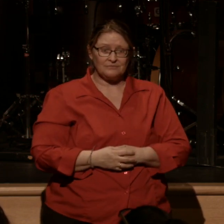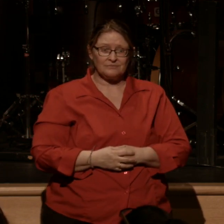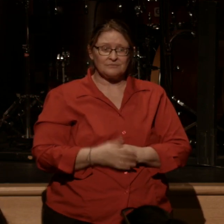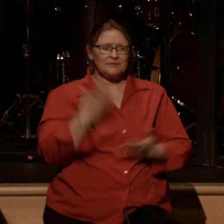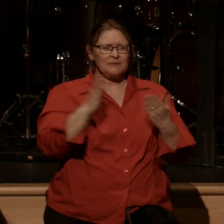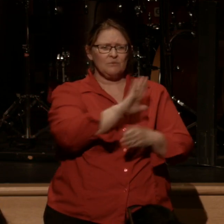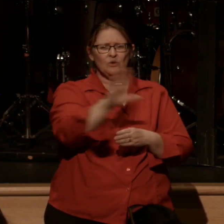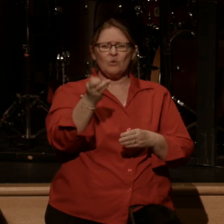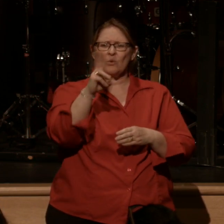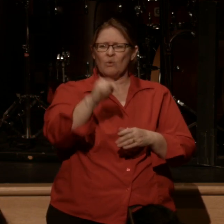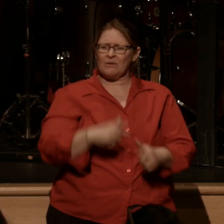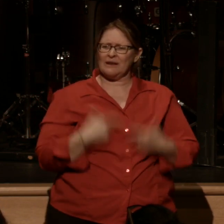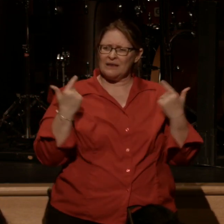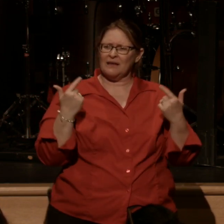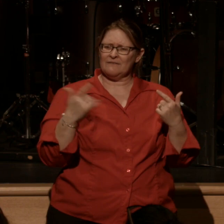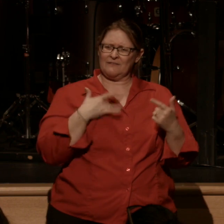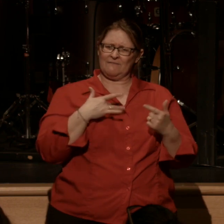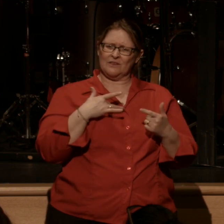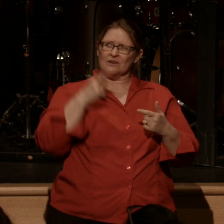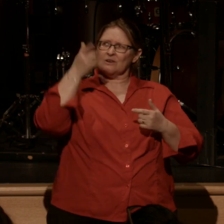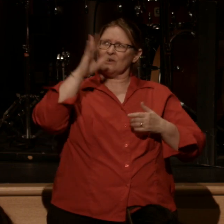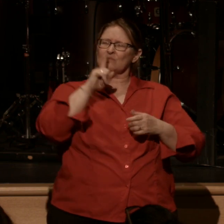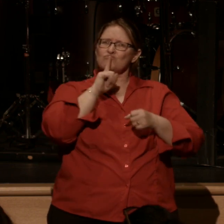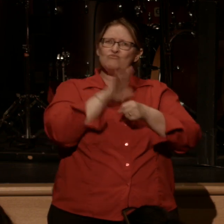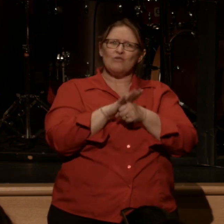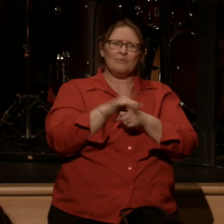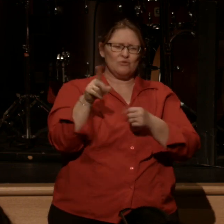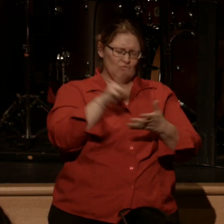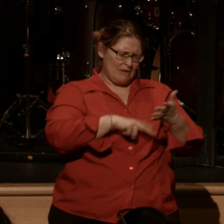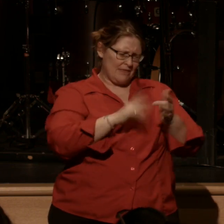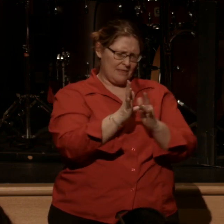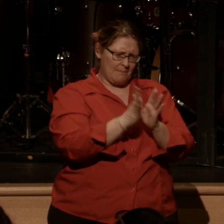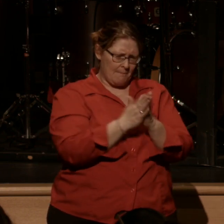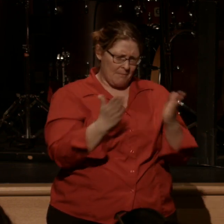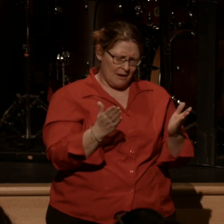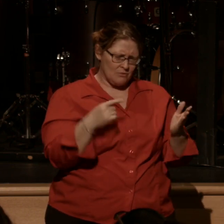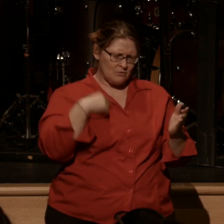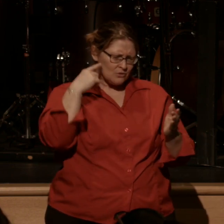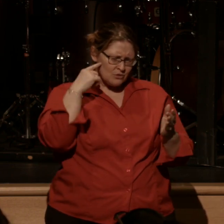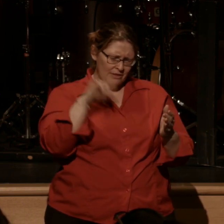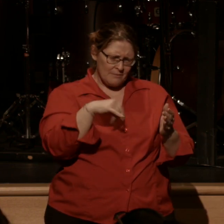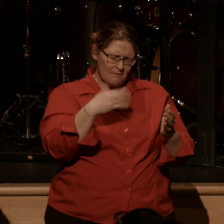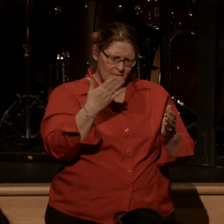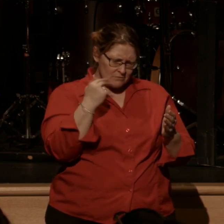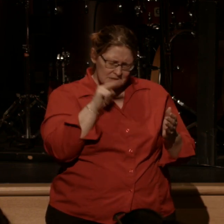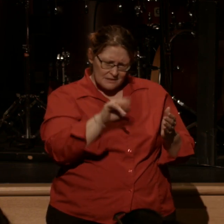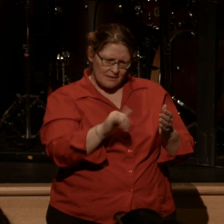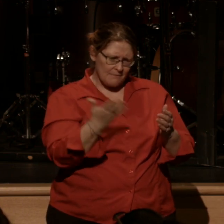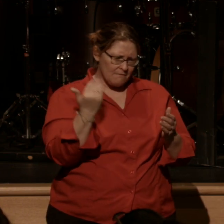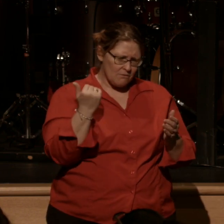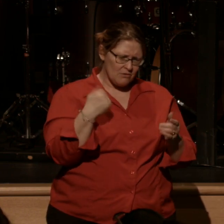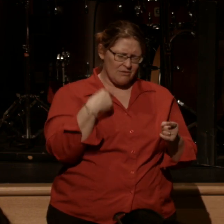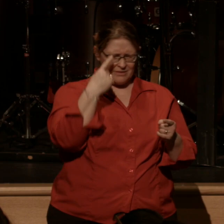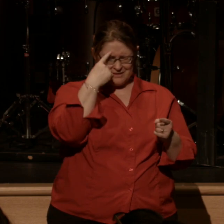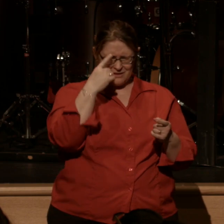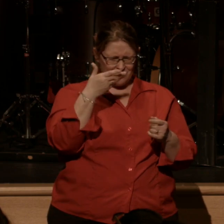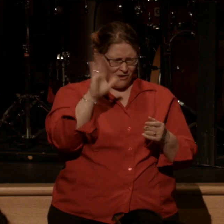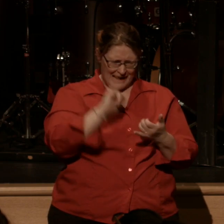Maybe in your own life there's been a promise of God that you've read in the Bible or something that you've heard before, and you're wondering, God, how can that